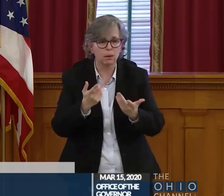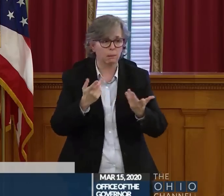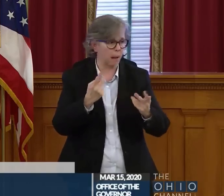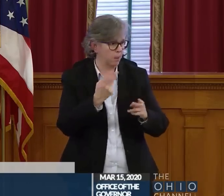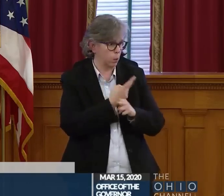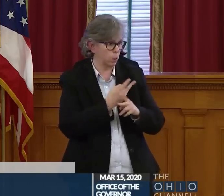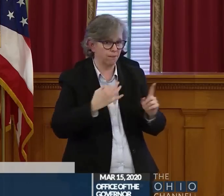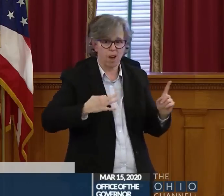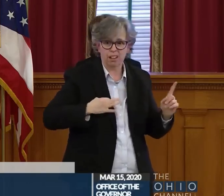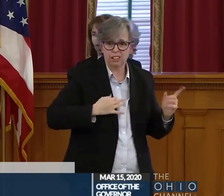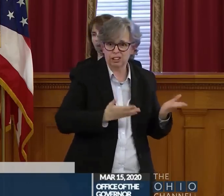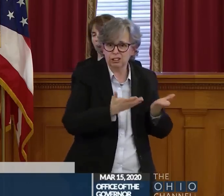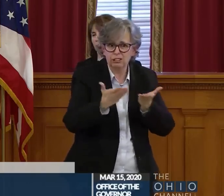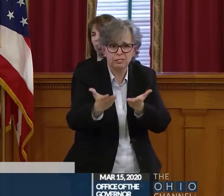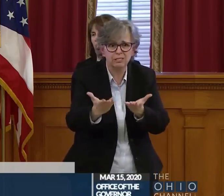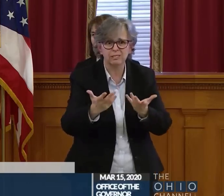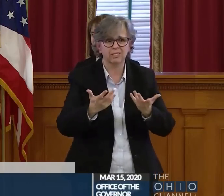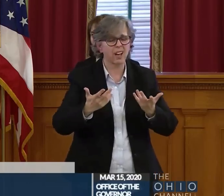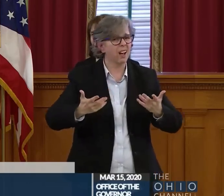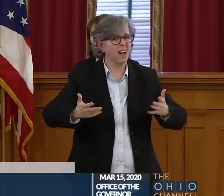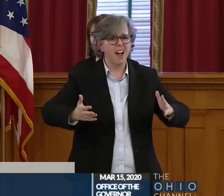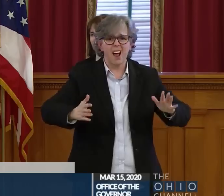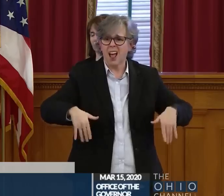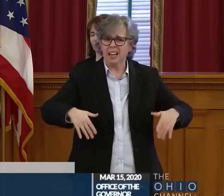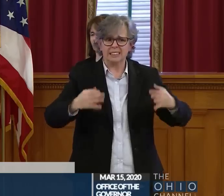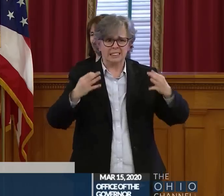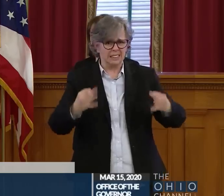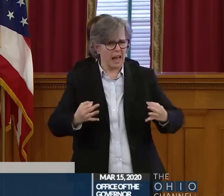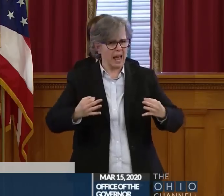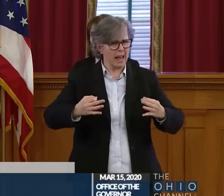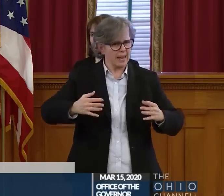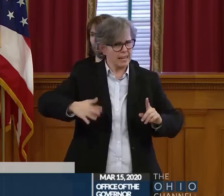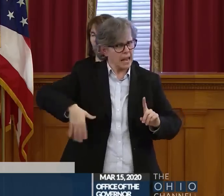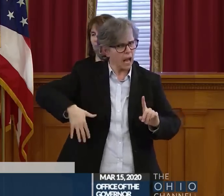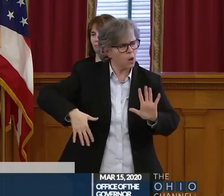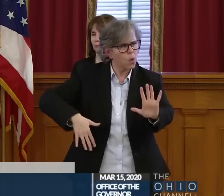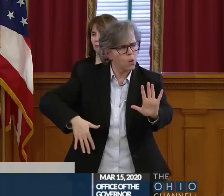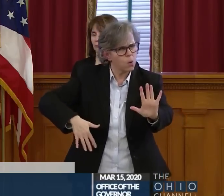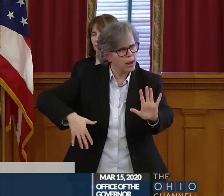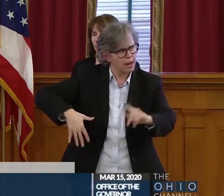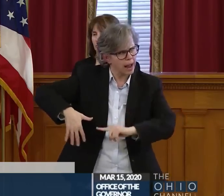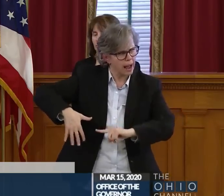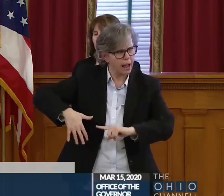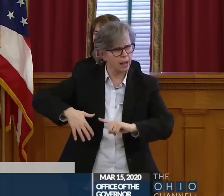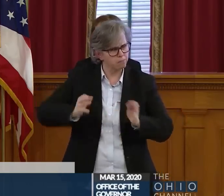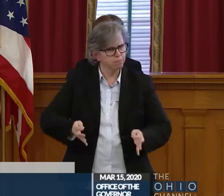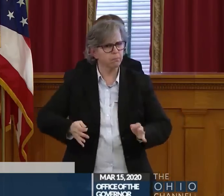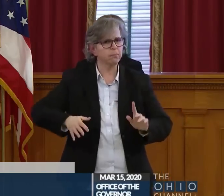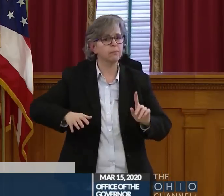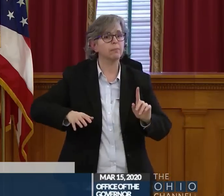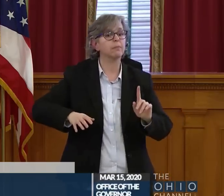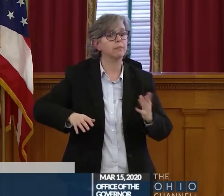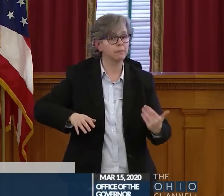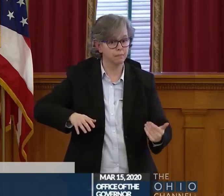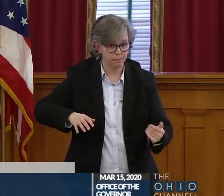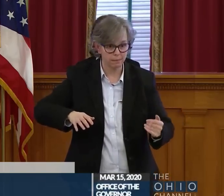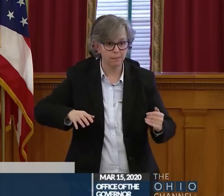switch today. But again, this is a very, very vulnerable